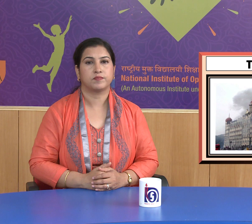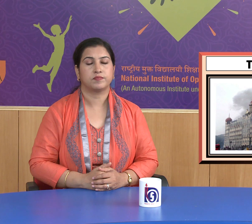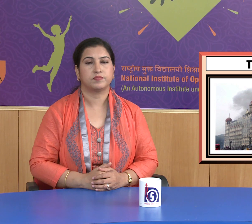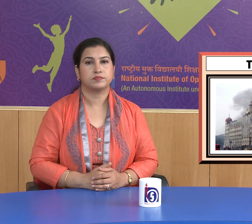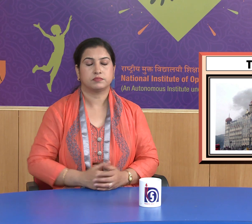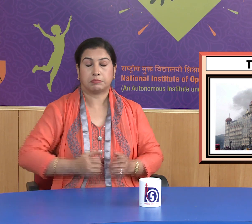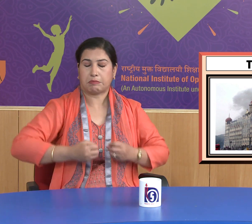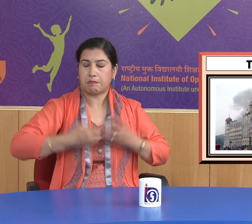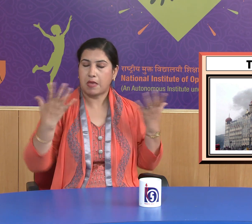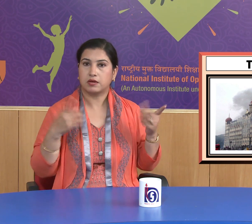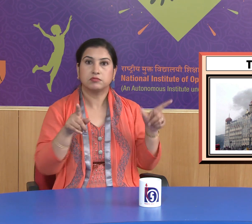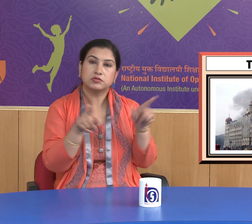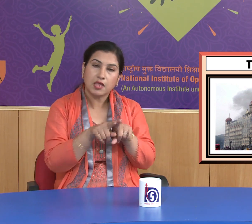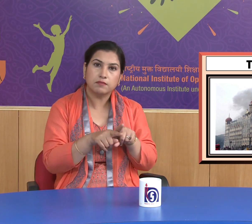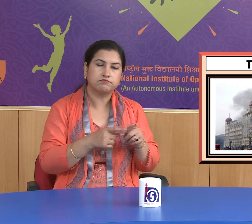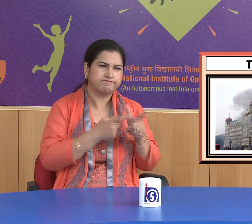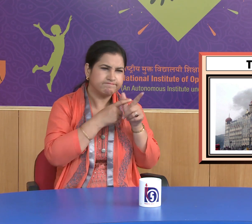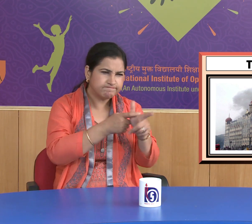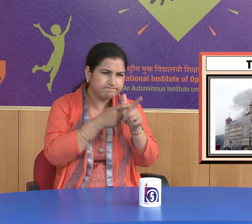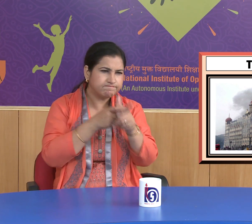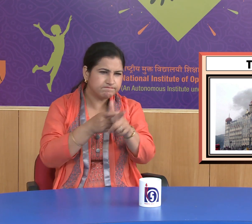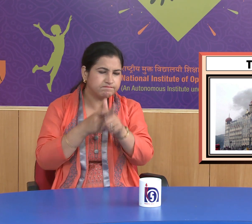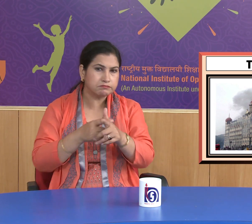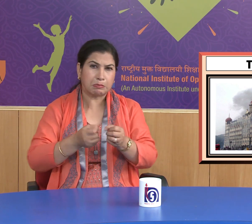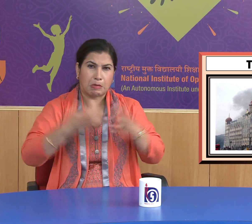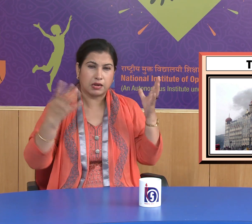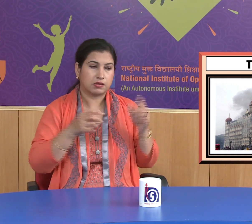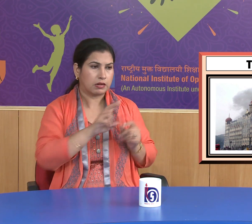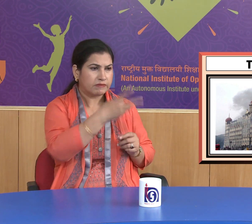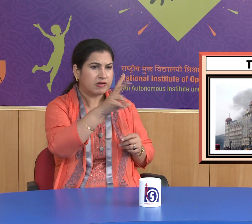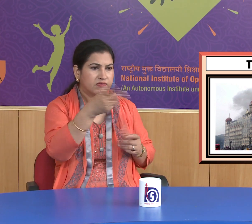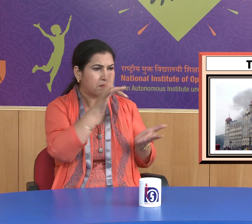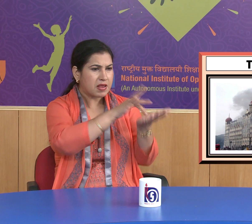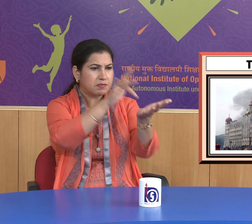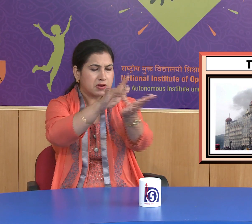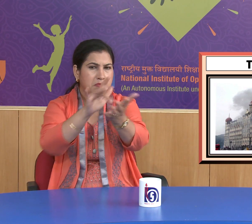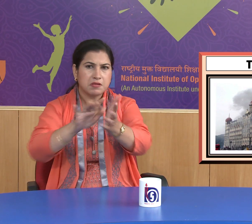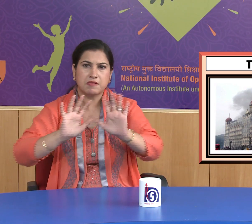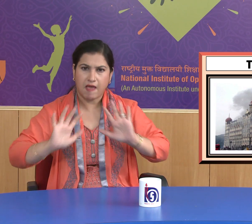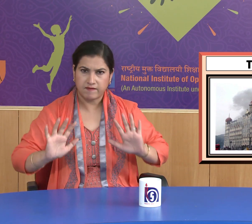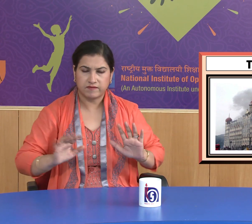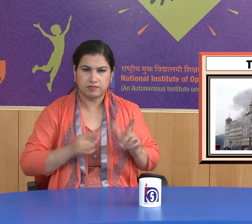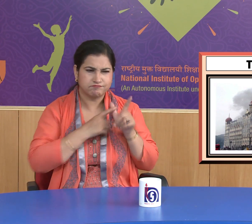Many such terrorist attacks take place in different parts of the country.